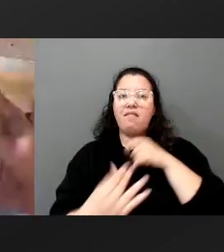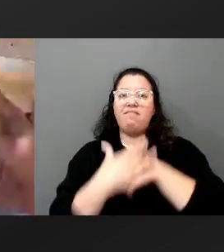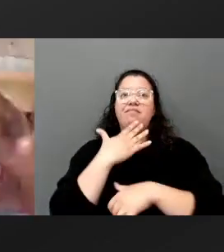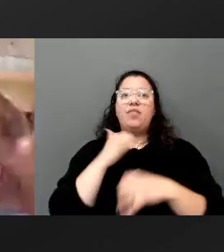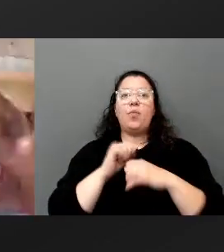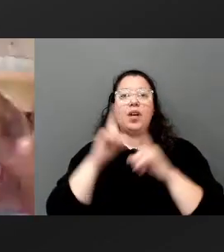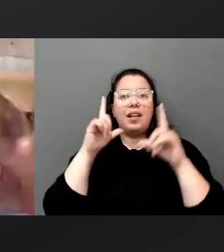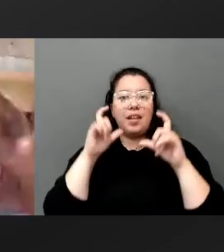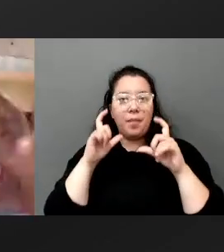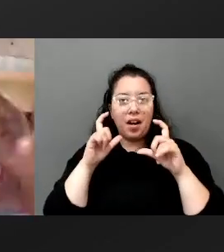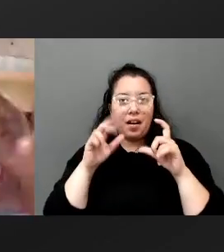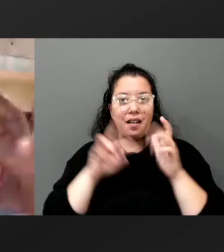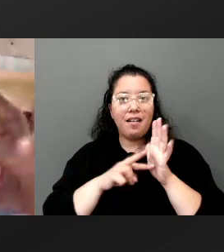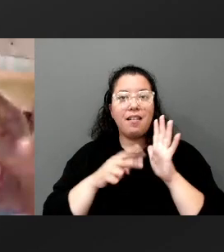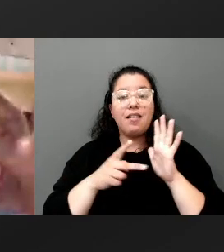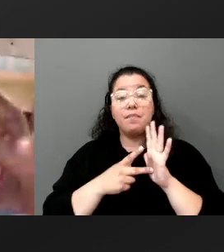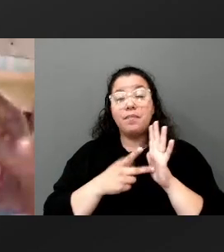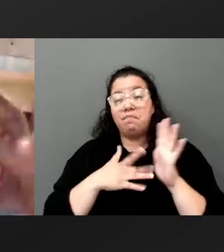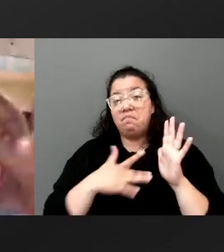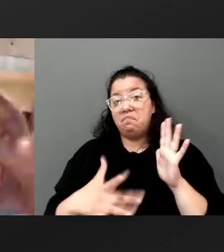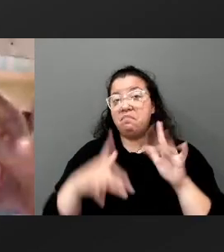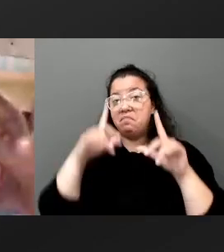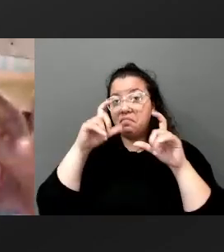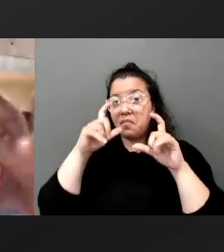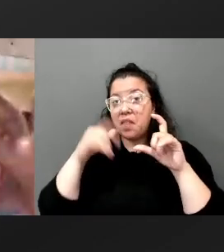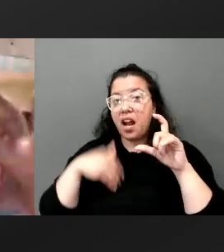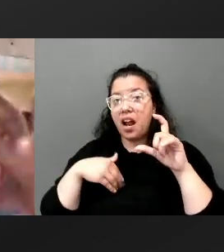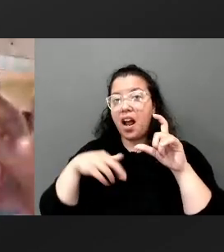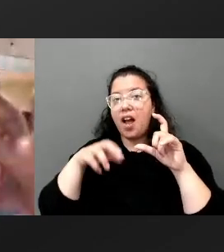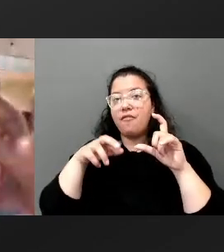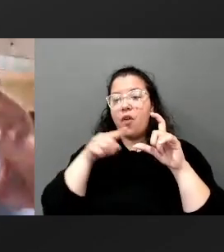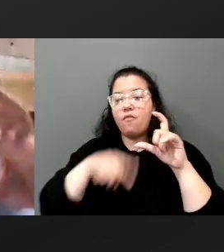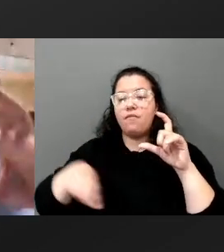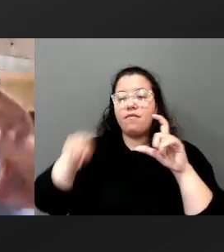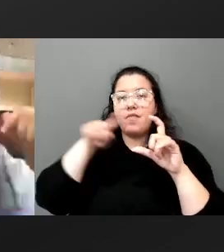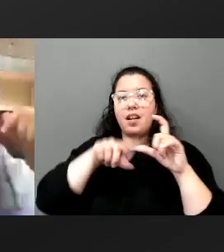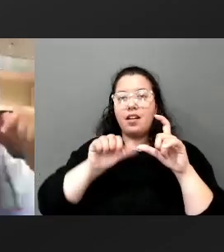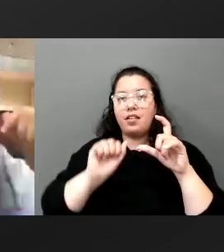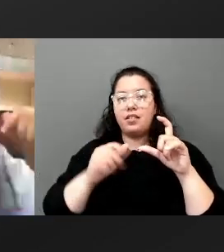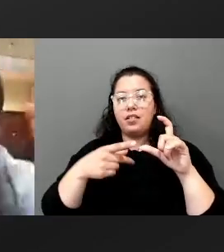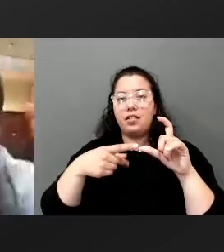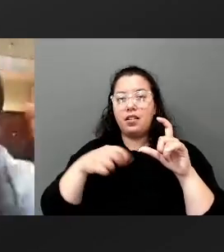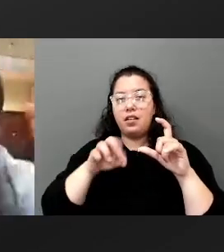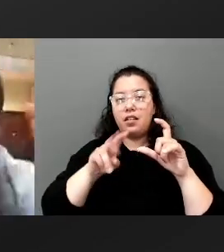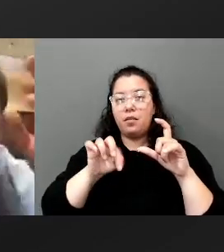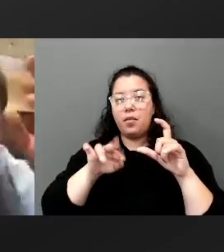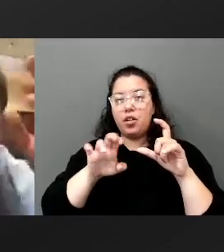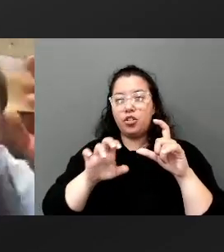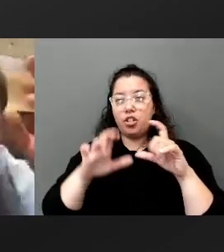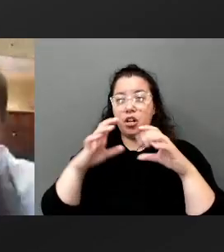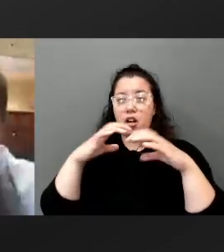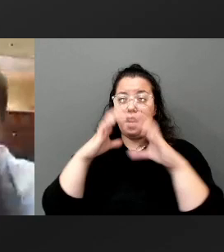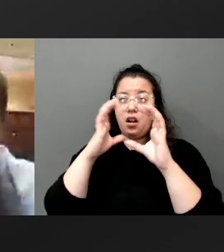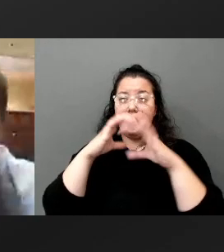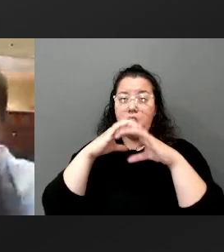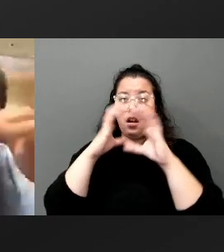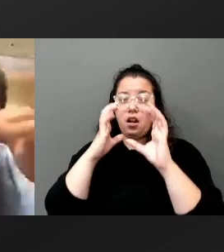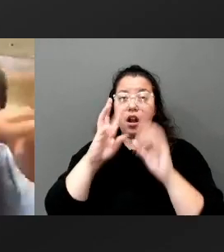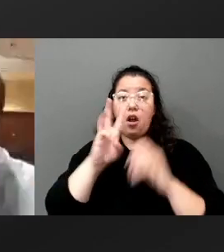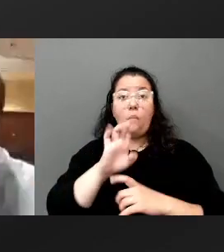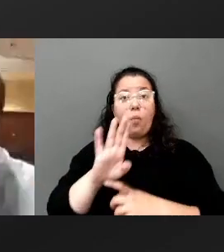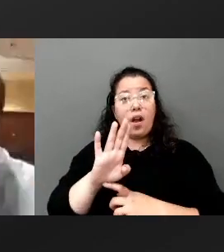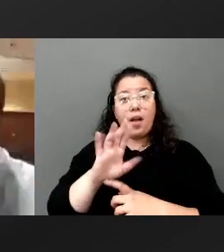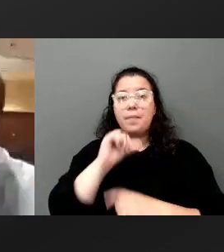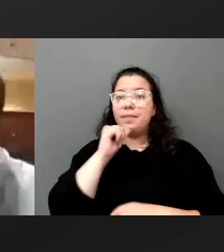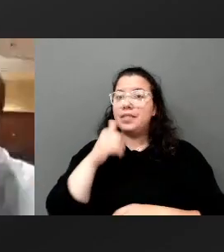round aperture, and so that creates a simpler shape. Webb doesn't have a round mirror, it's